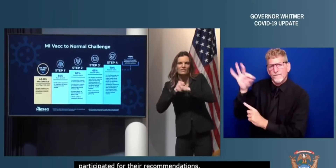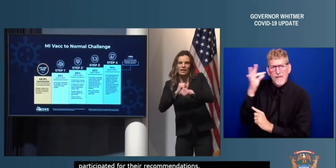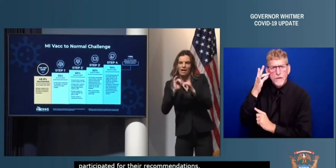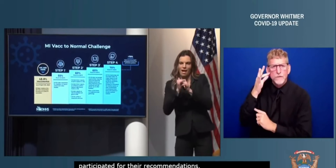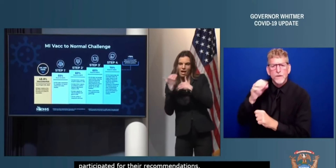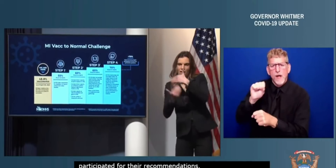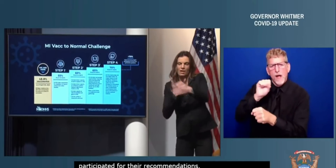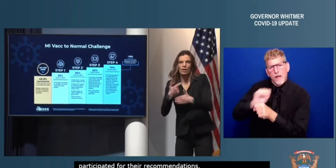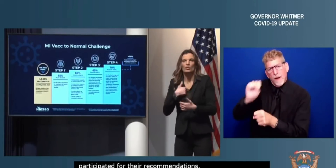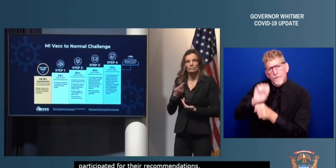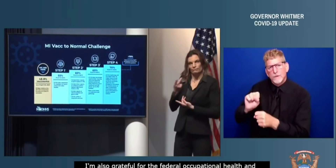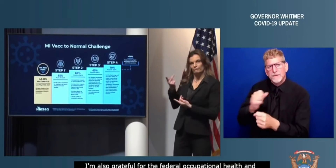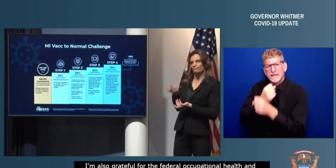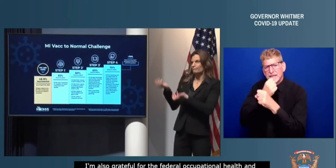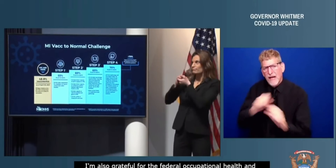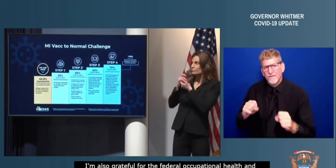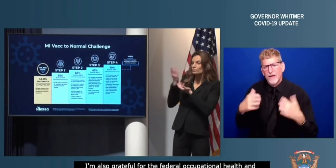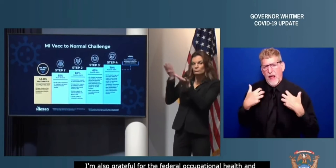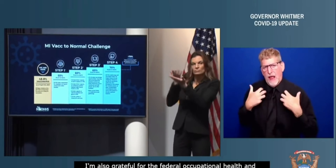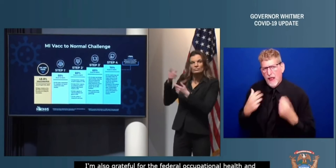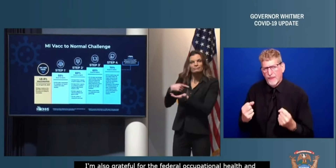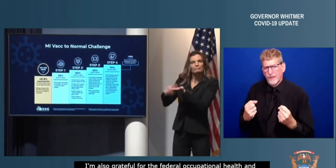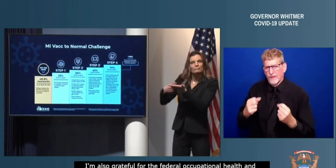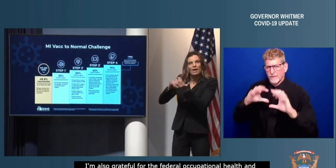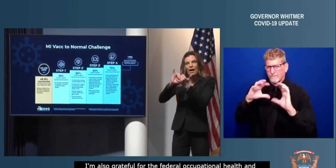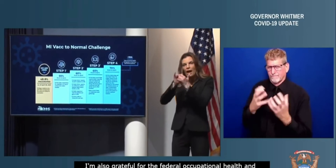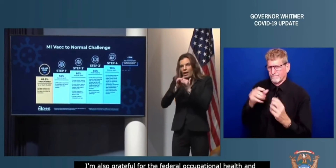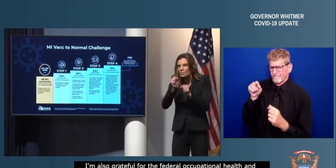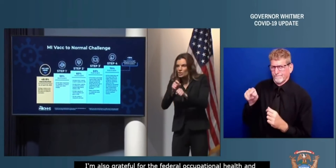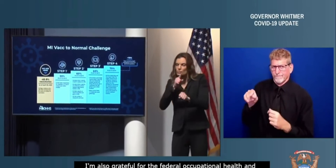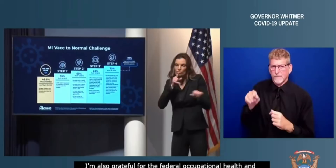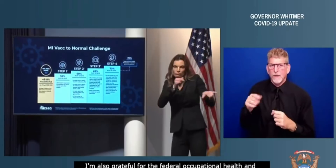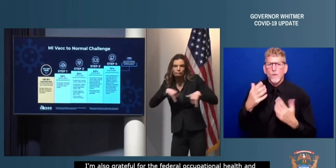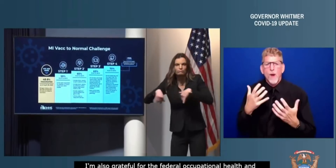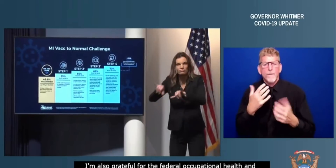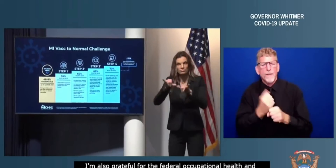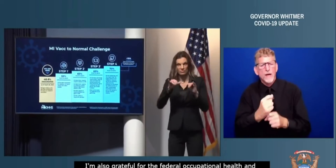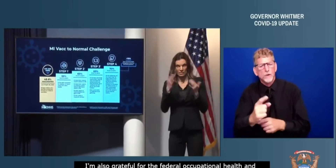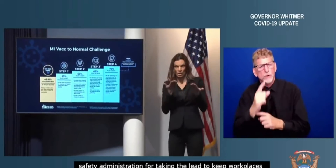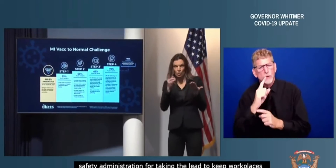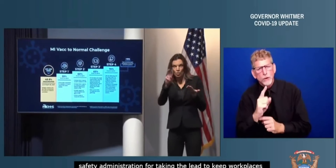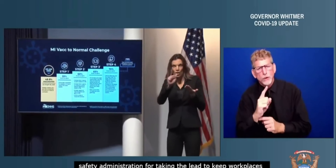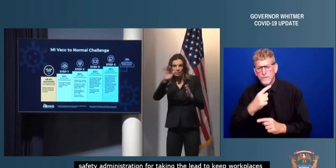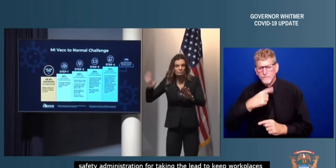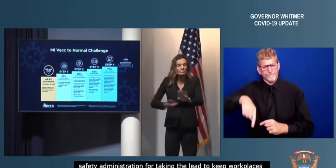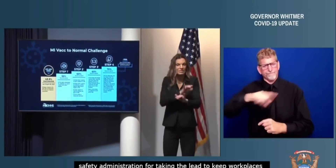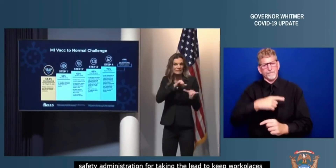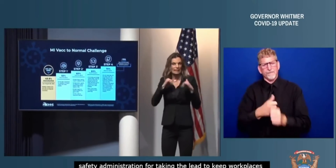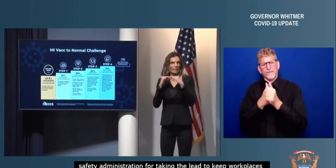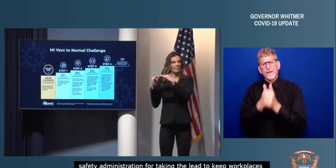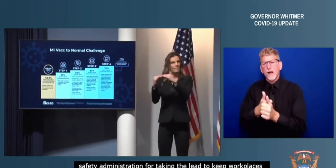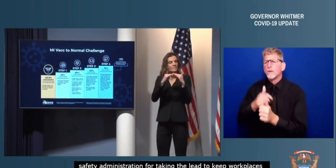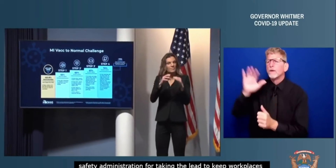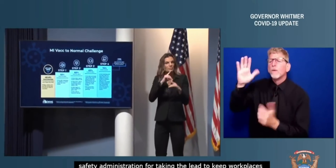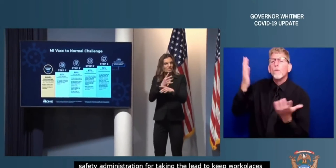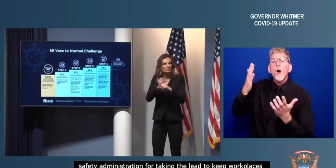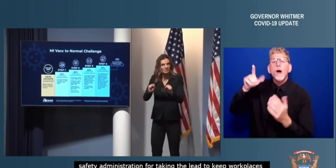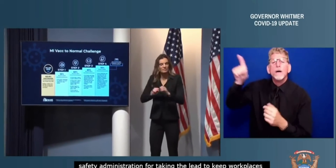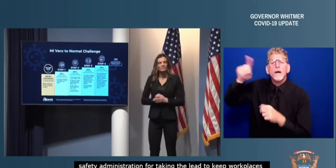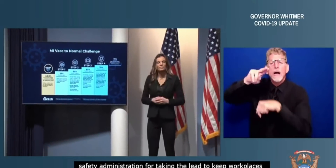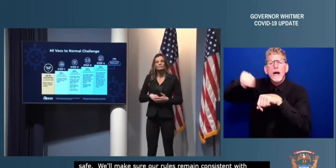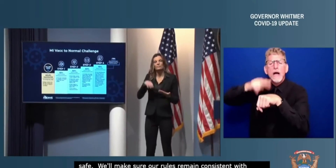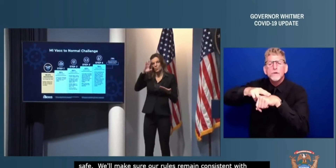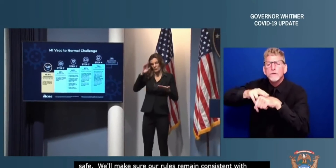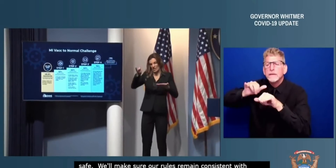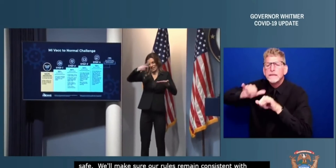We'll make sure that our rules remain consistent with national standards. At our current rate, we will likely reach 55% by the end of